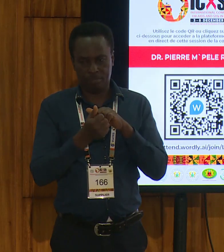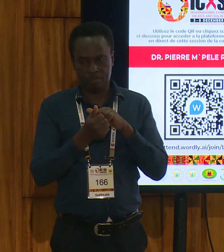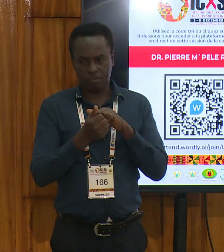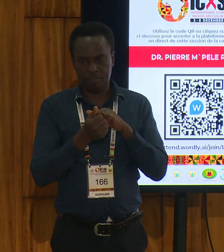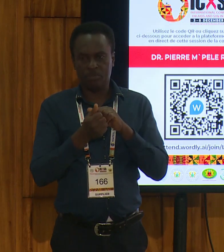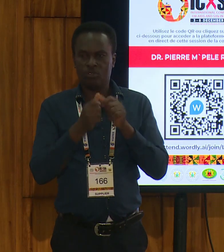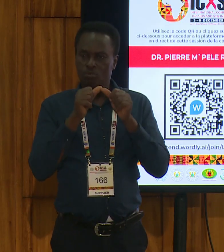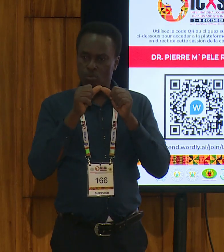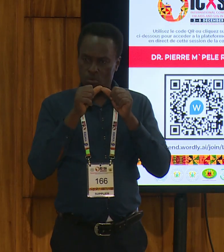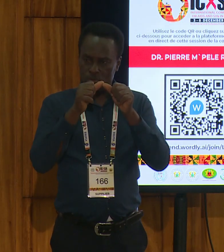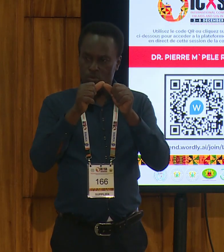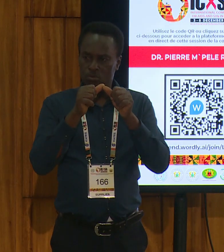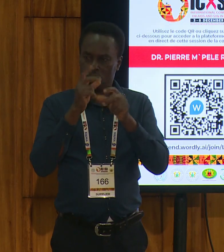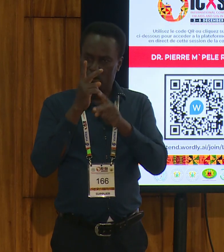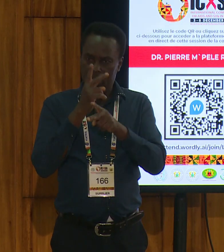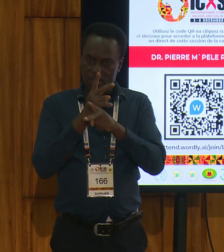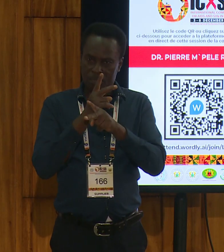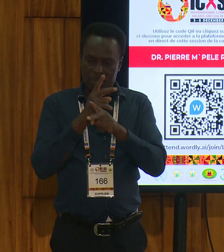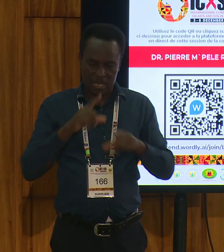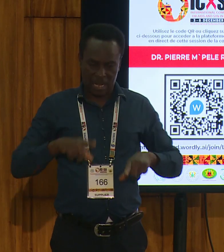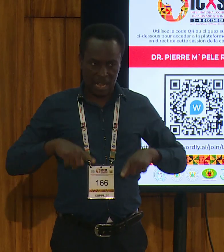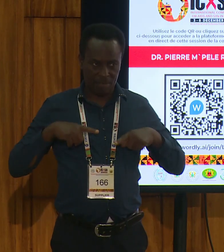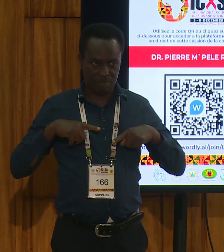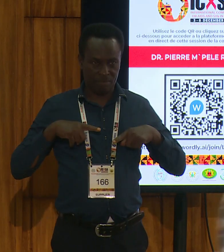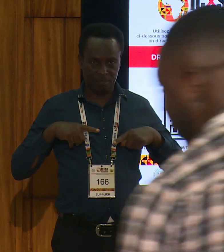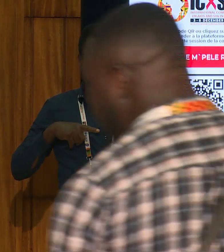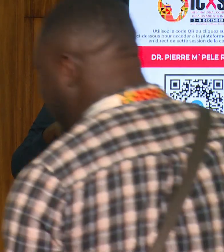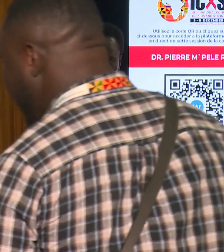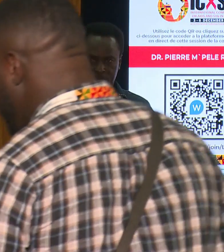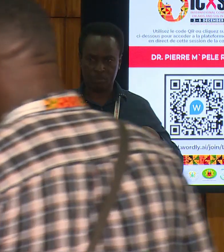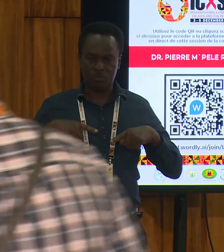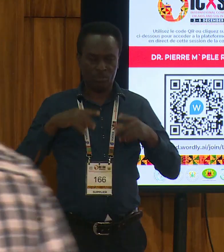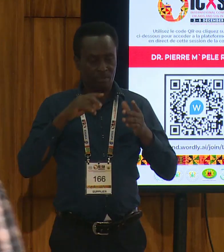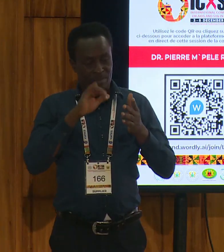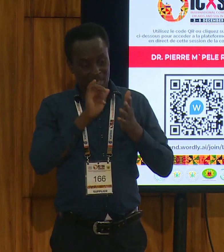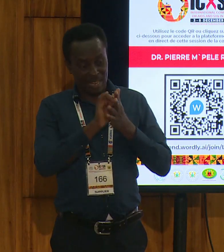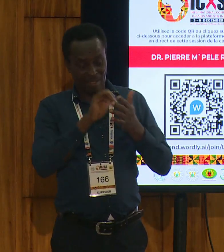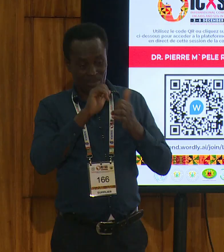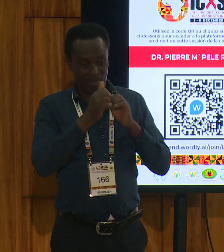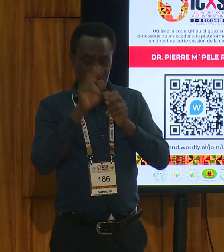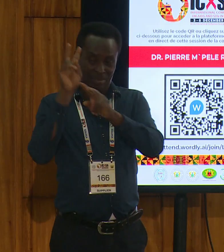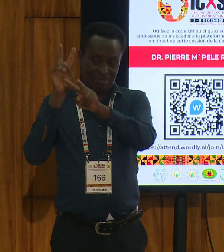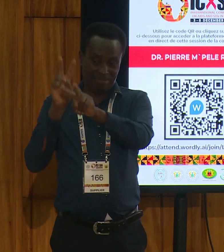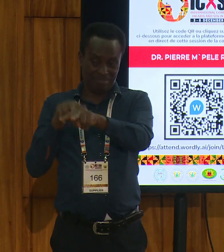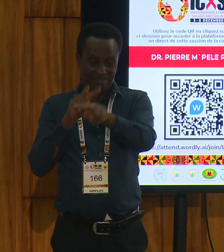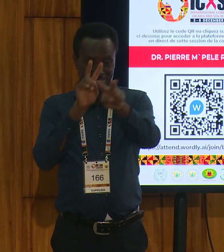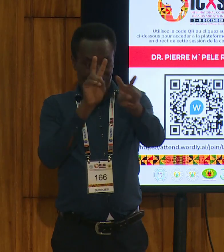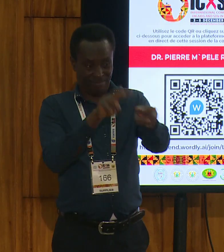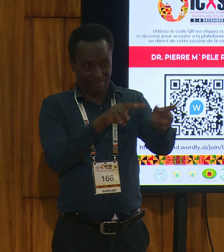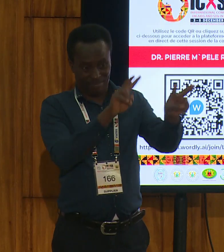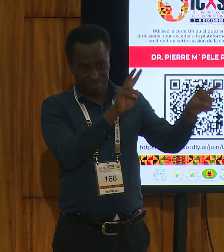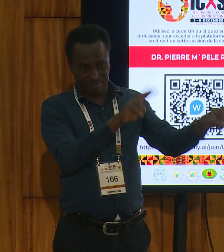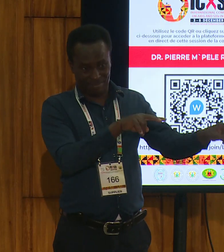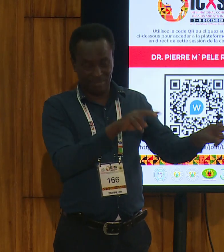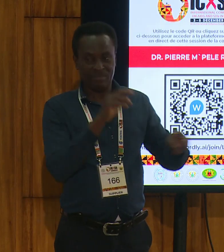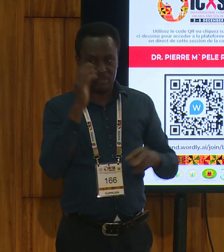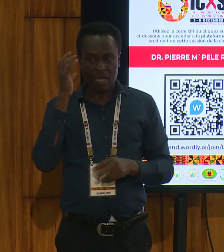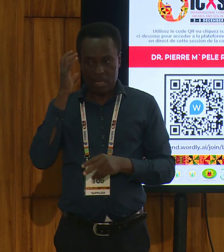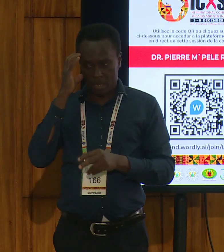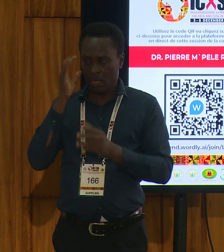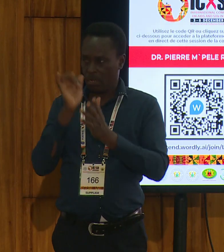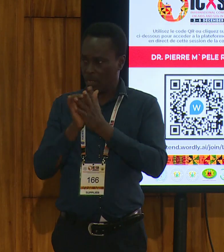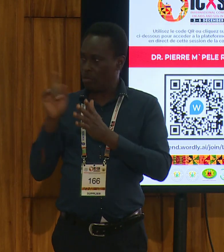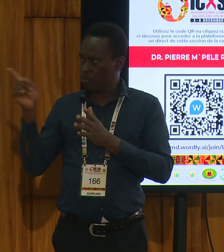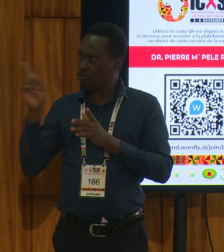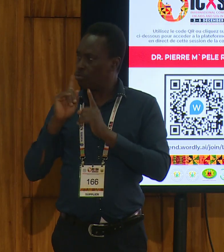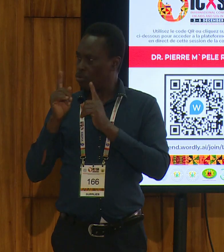keep on living a life with destigmatization somehow, though I heard you that there is still quite